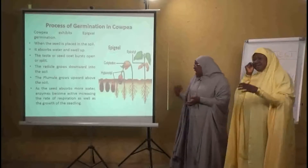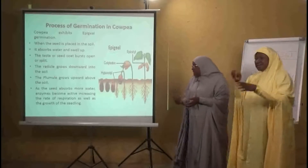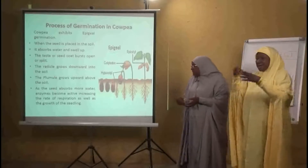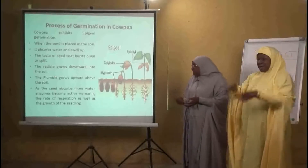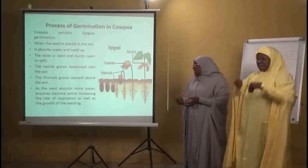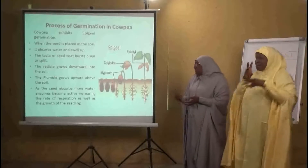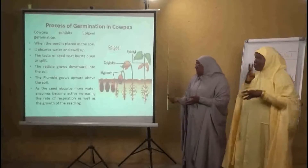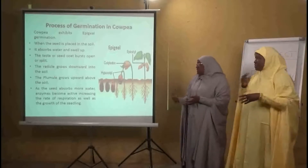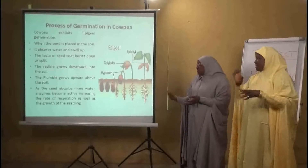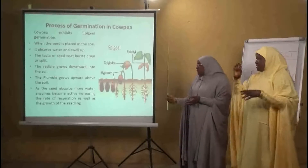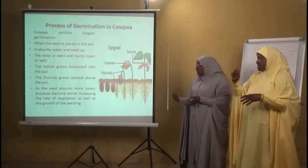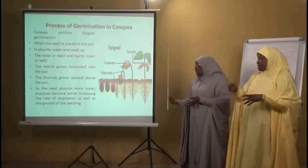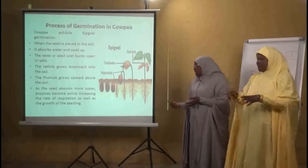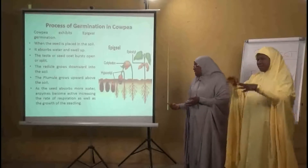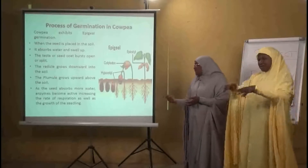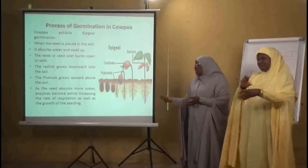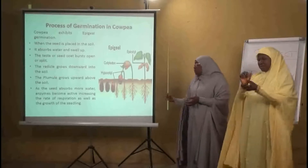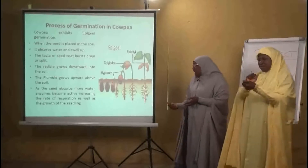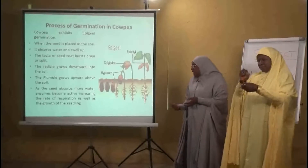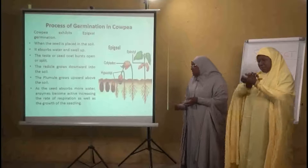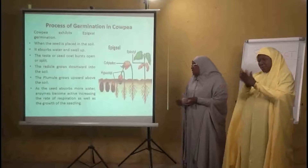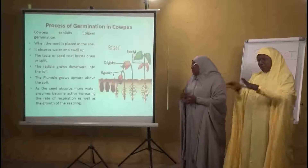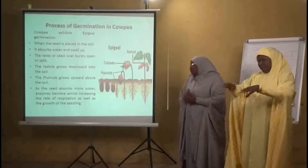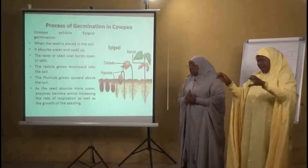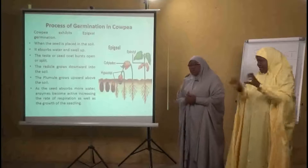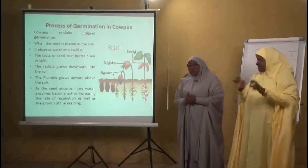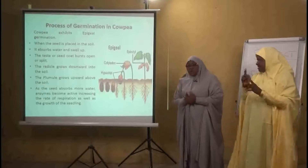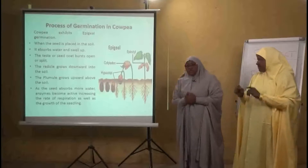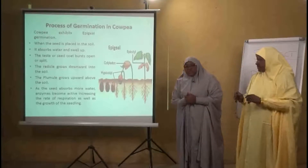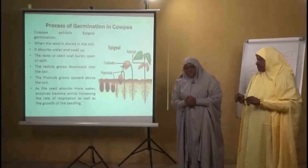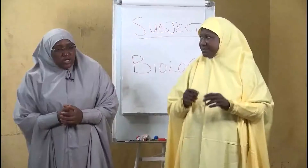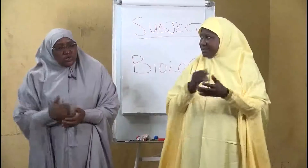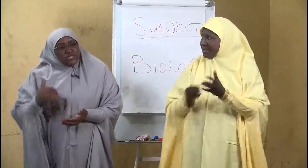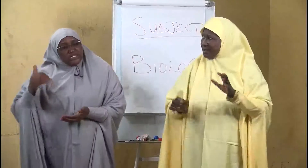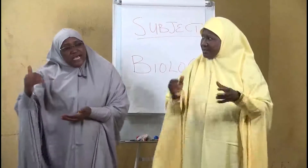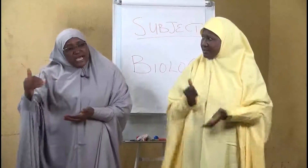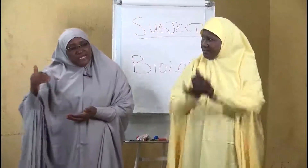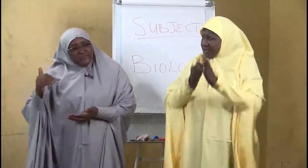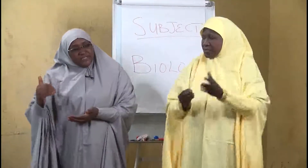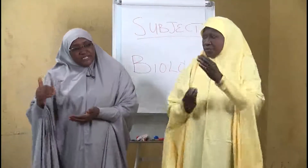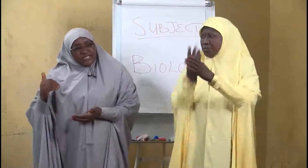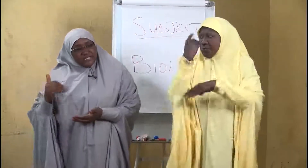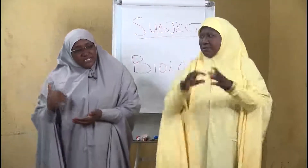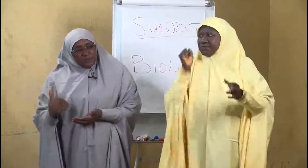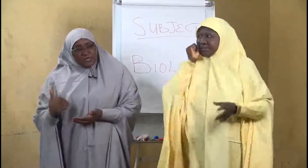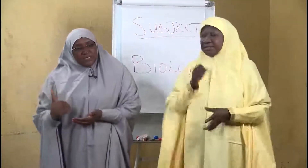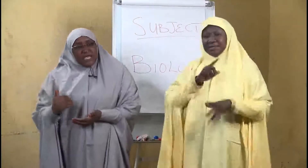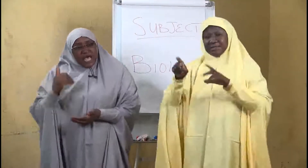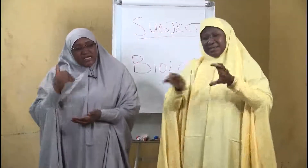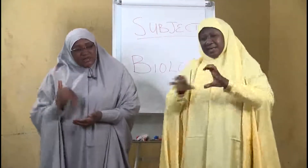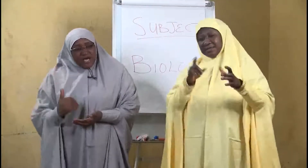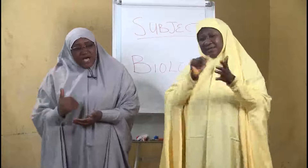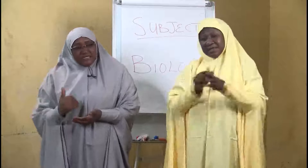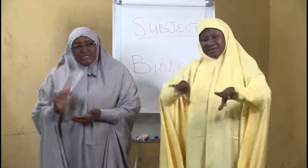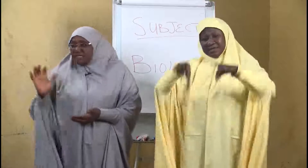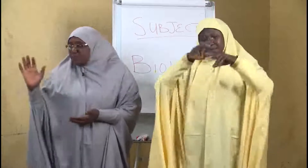become active, increasing the rate of respiration as well as the growth of seed. So these are the activities that takes place